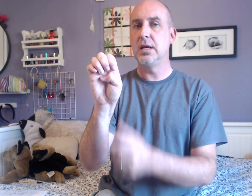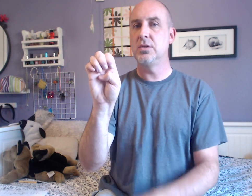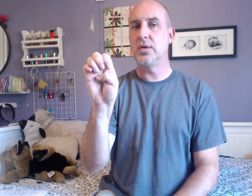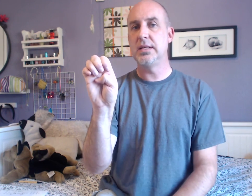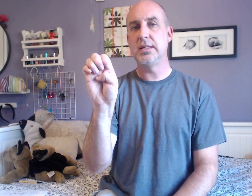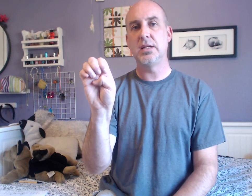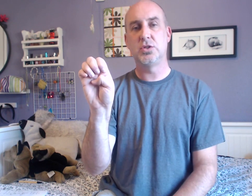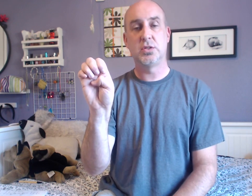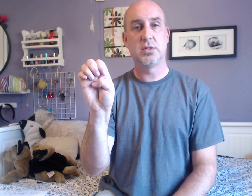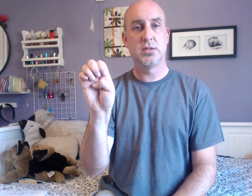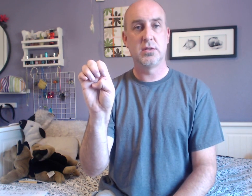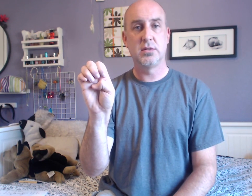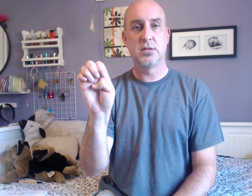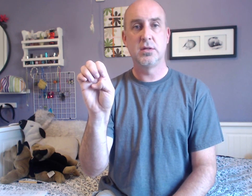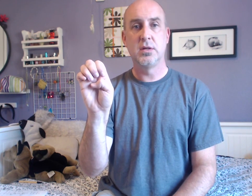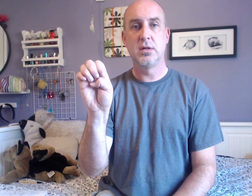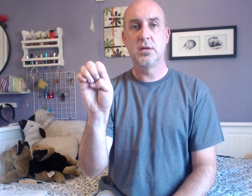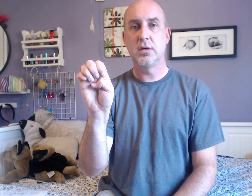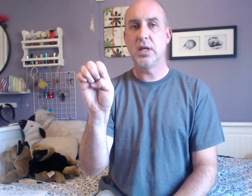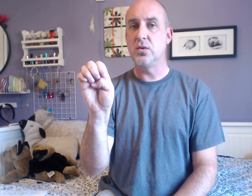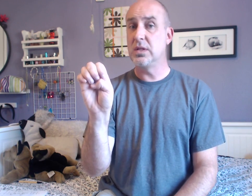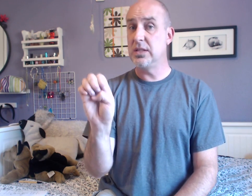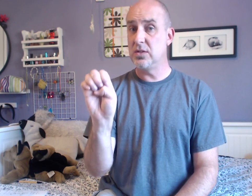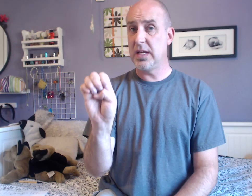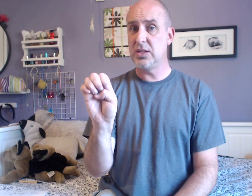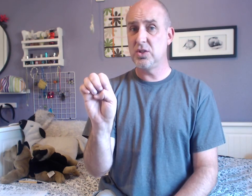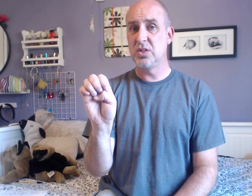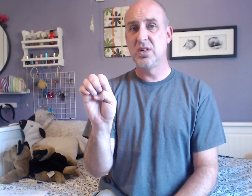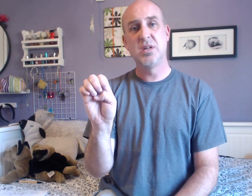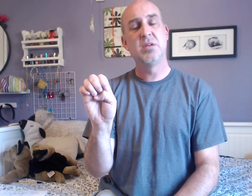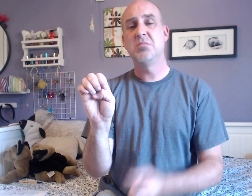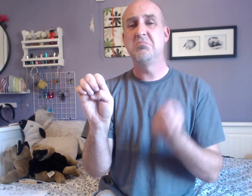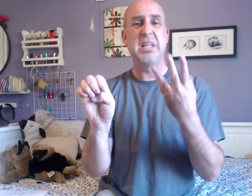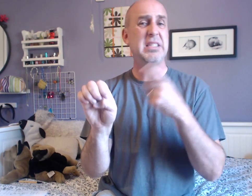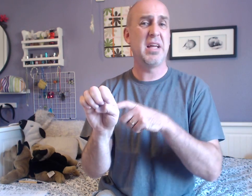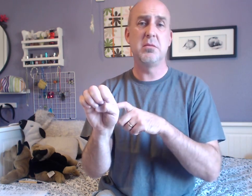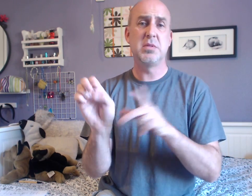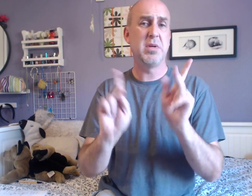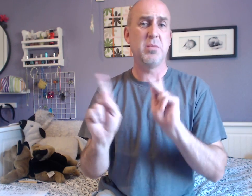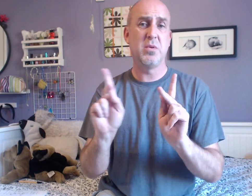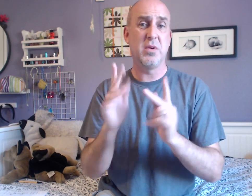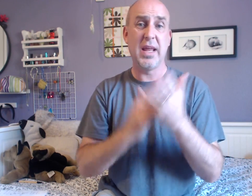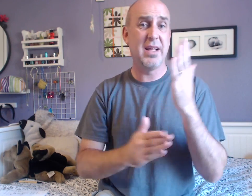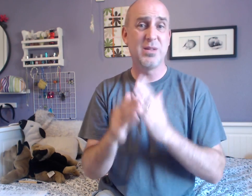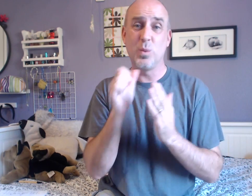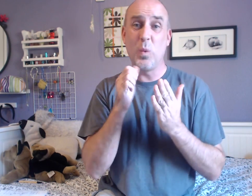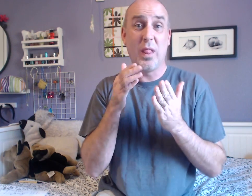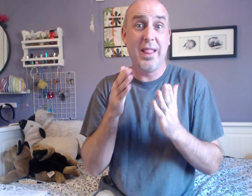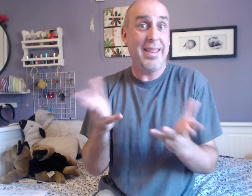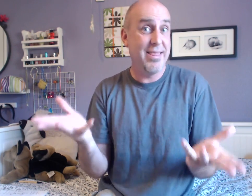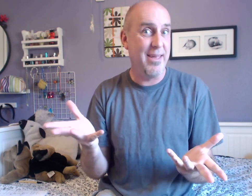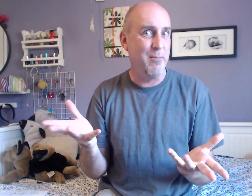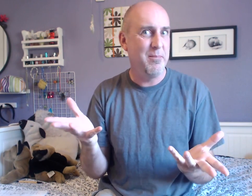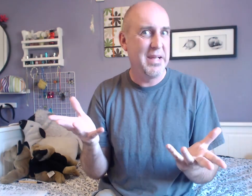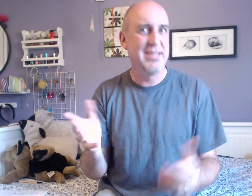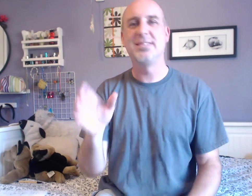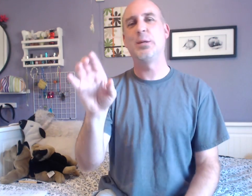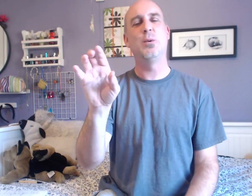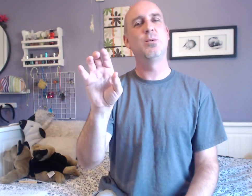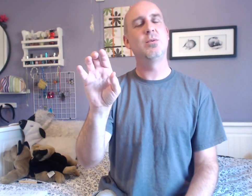try to touch. Okay, you can either touch. Many times people, their hands won't let them, so you